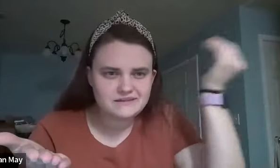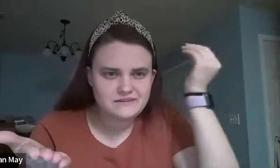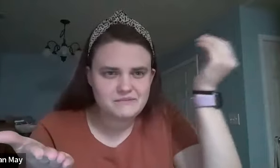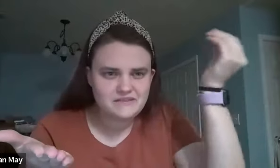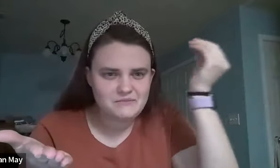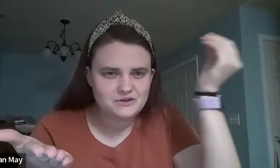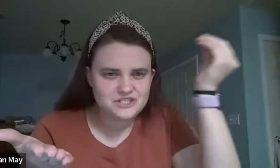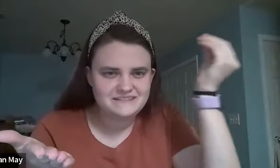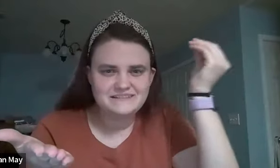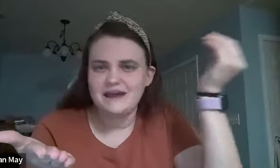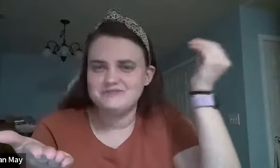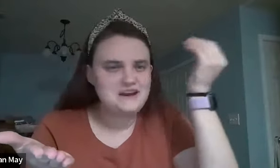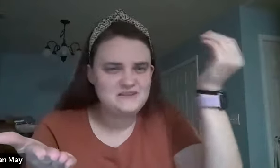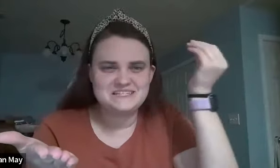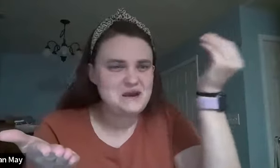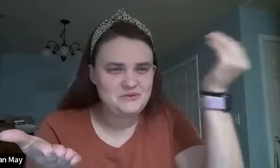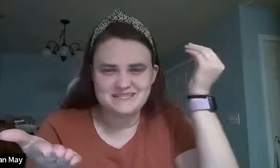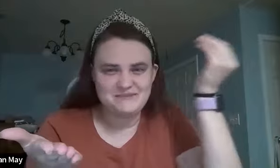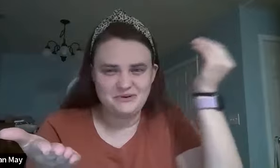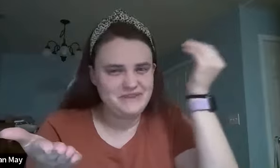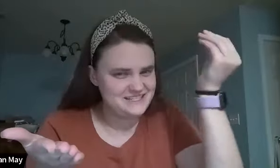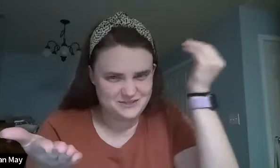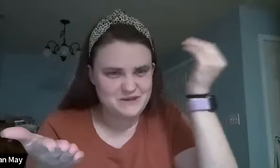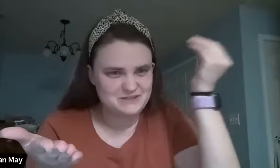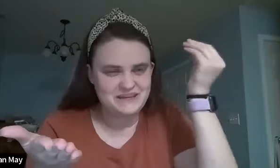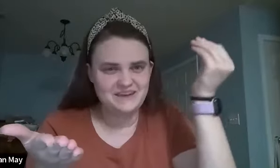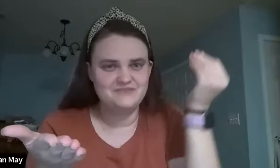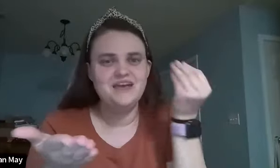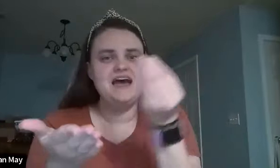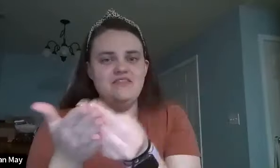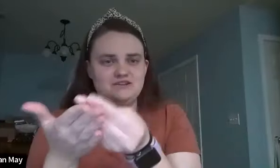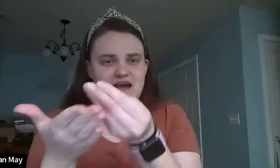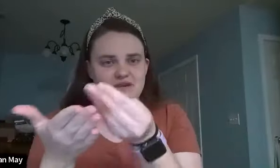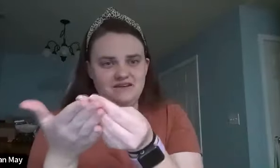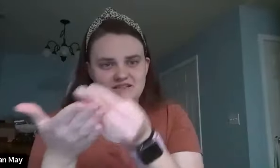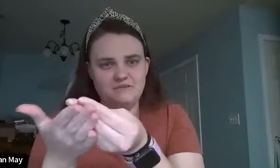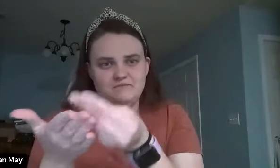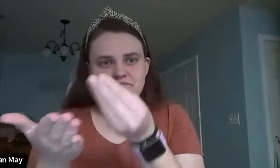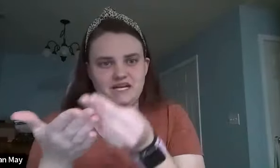they make that motion. I'm sorry, I know that's a terrible example, but that's just the best way I can think of. And then you're tapping it on top, money.